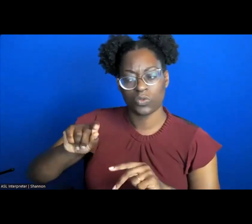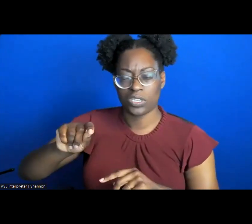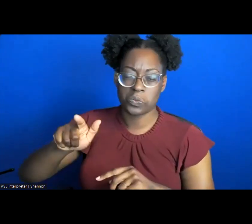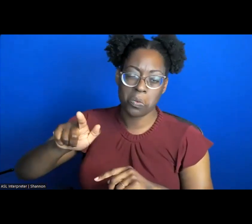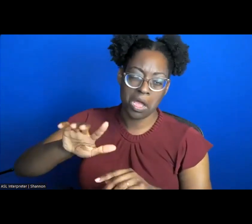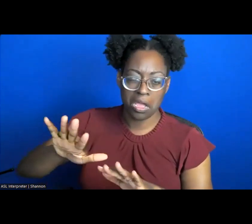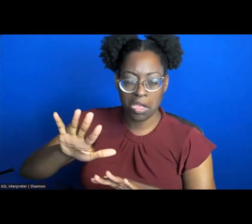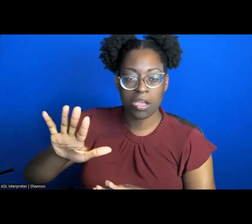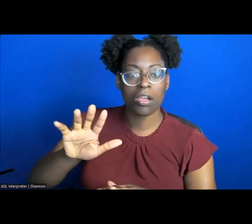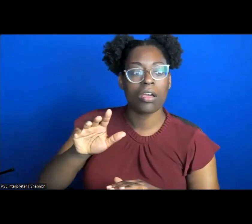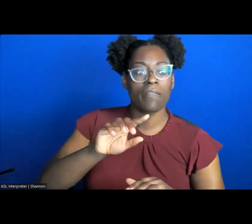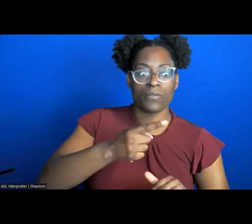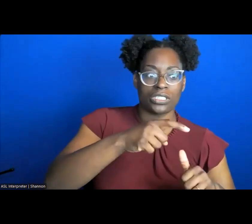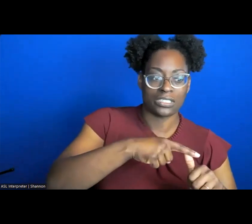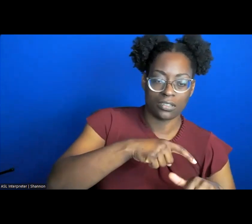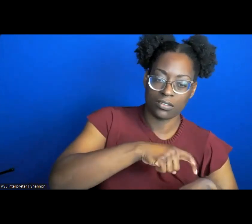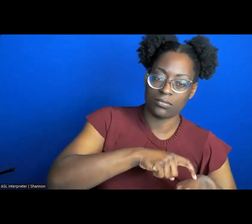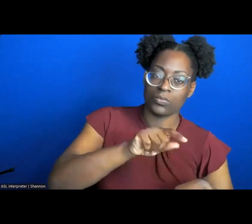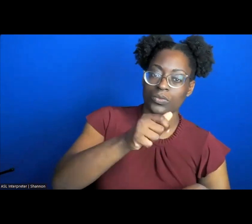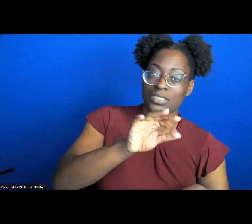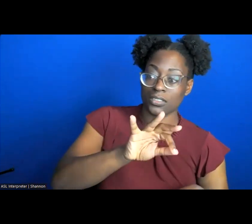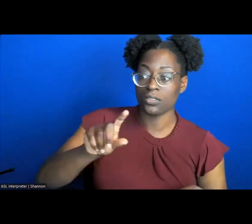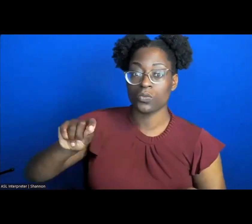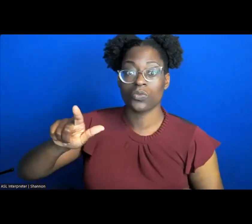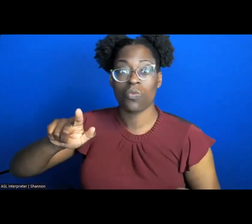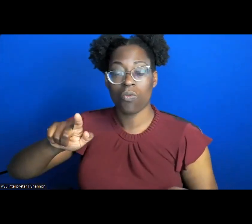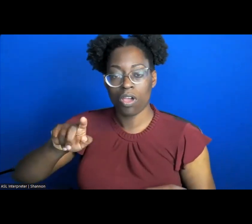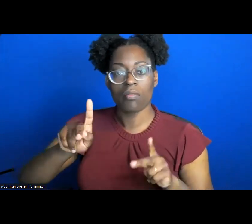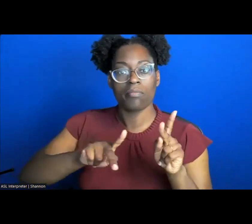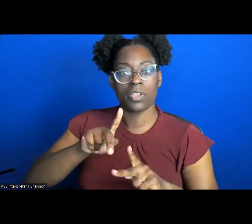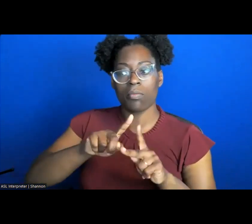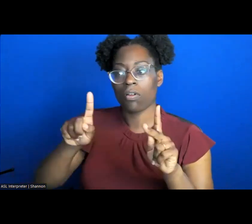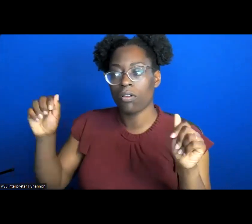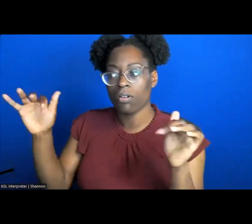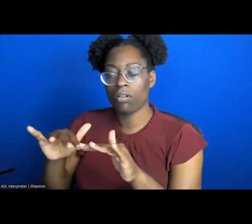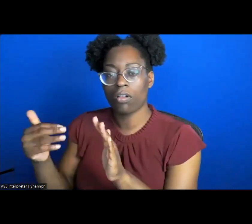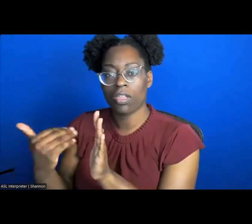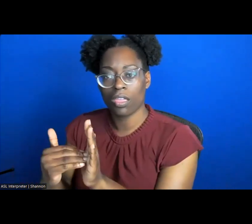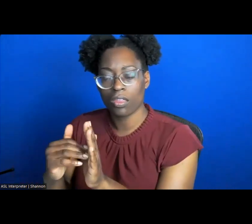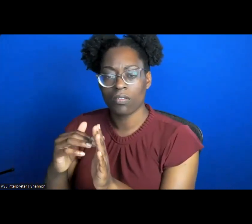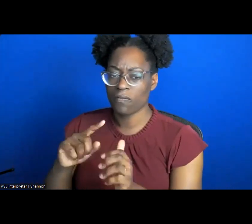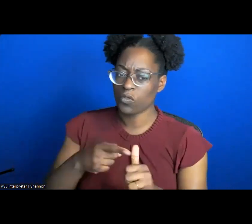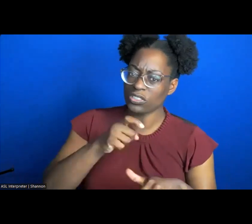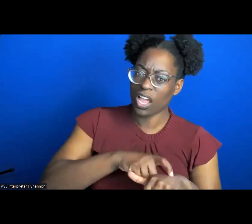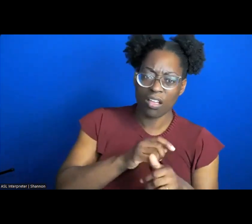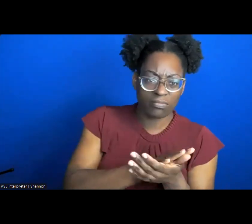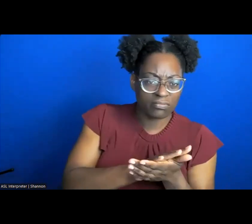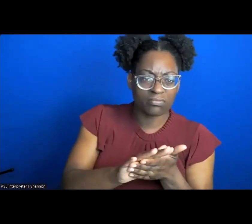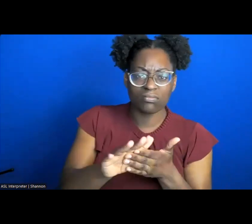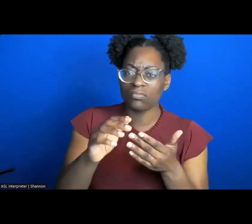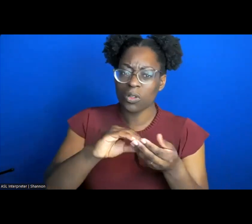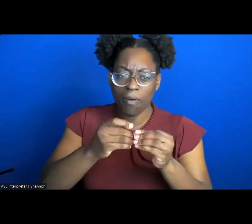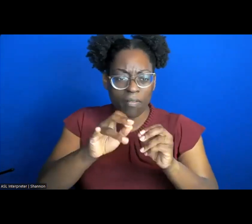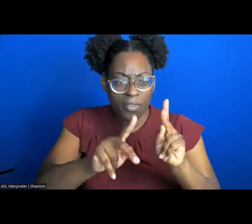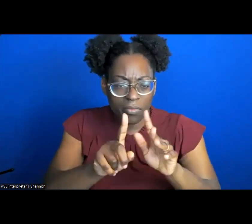are having to think about how to dismantle anti-Blackness in early childhood? And so because of my passion around